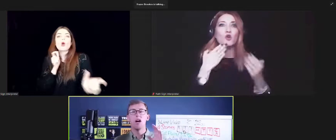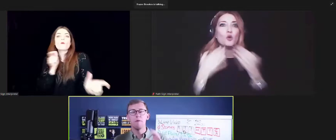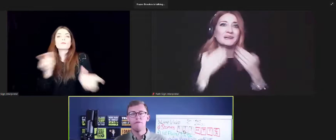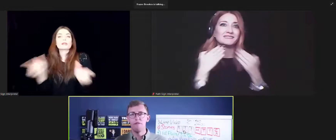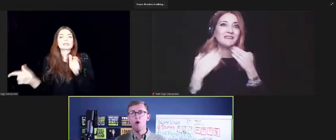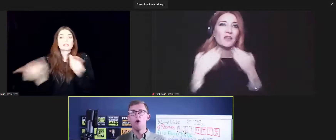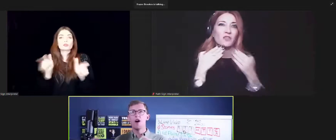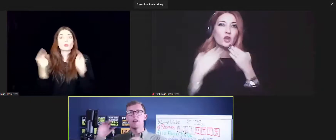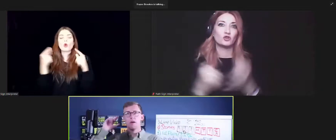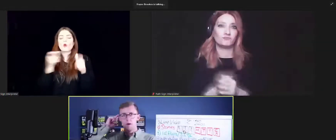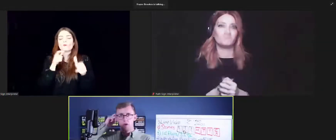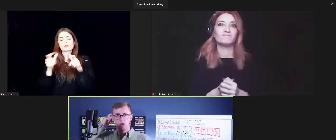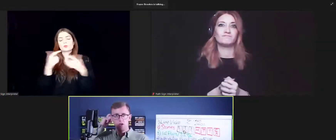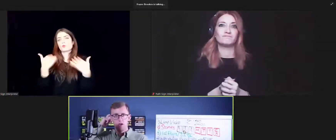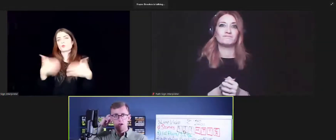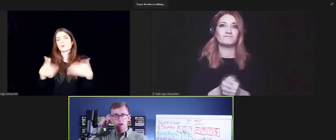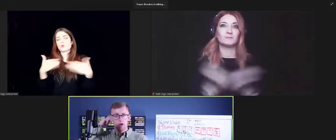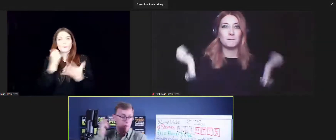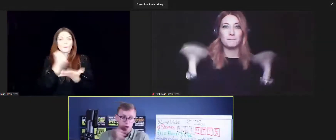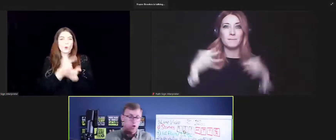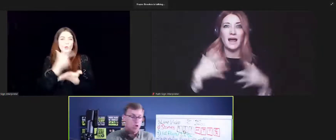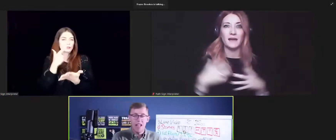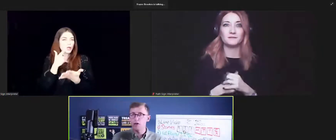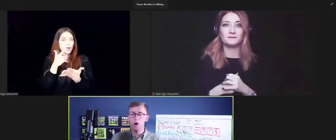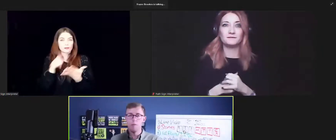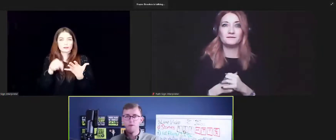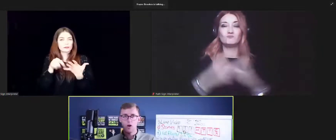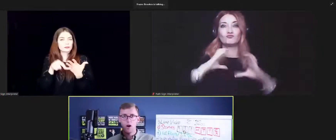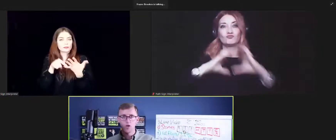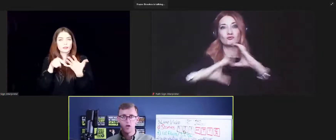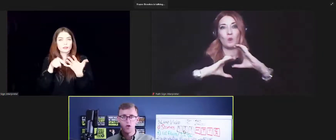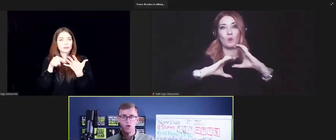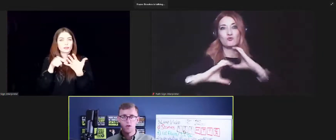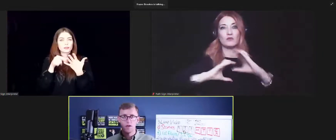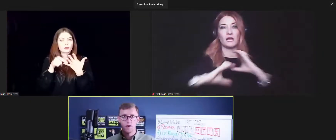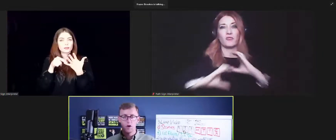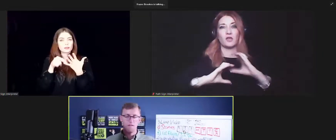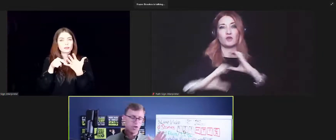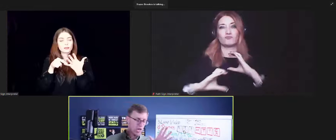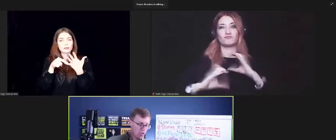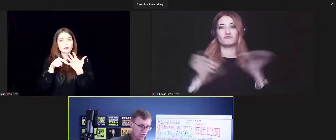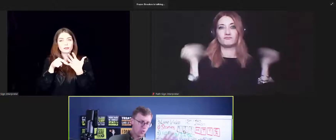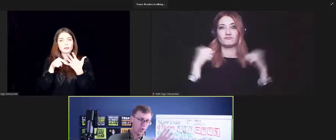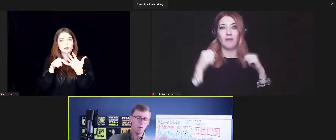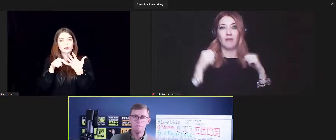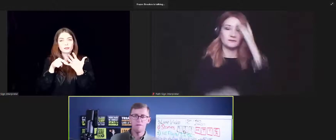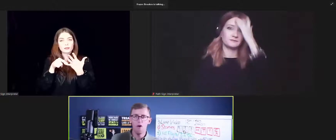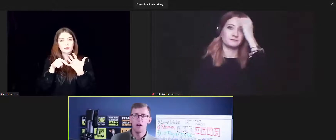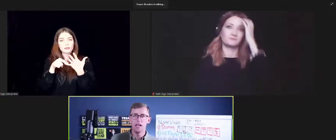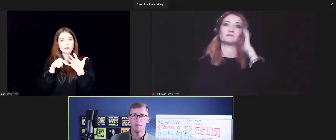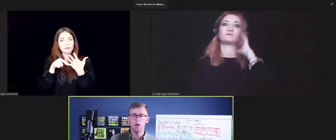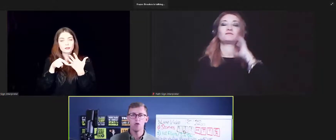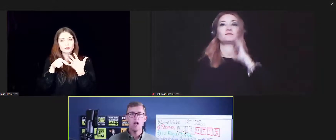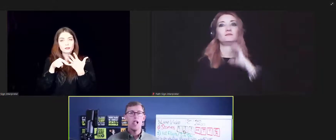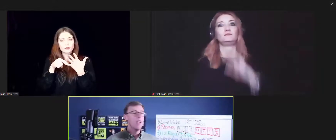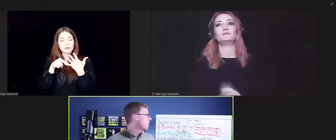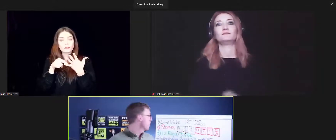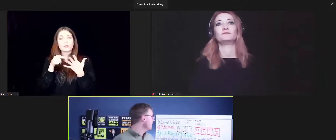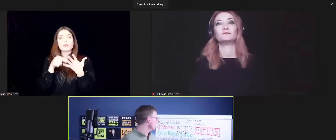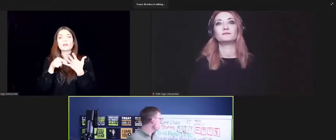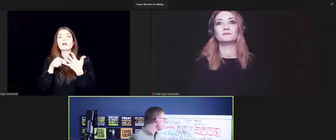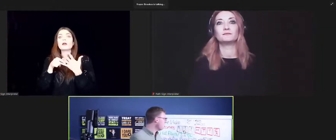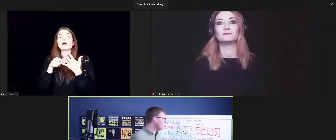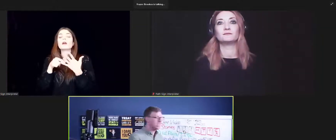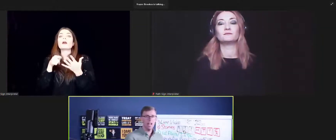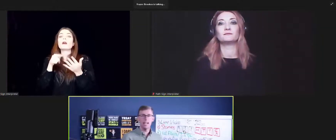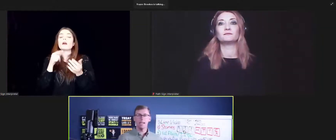comes before commissions. Commissions never come before conversations. Conversations come before commissions. These